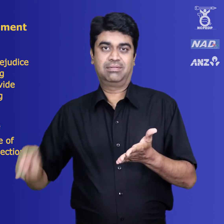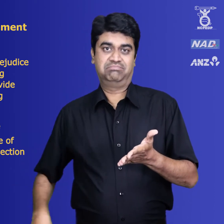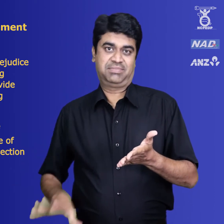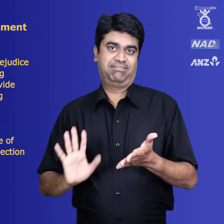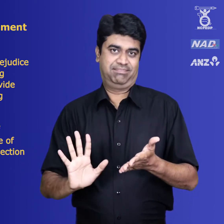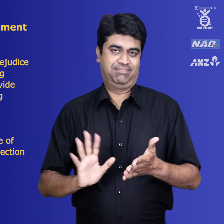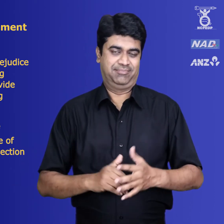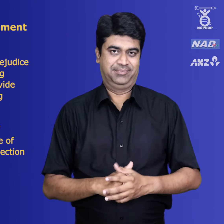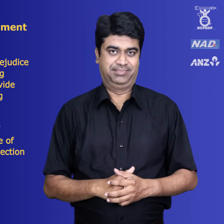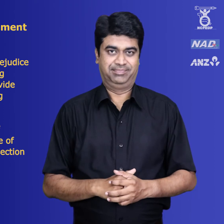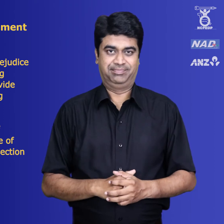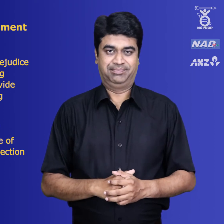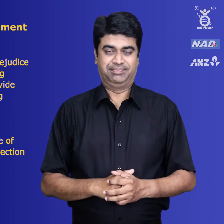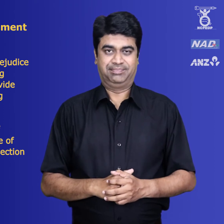of Section 51.